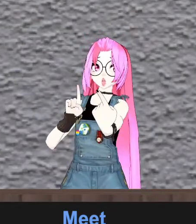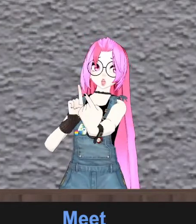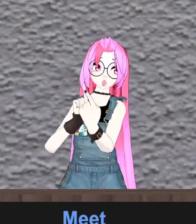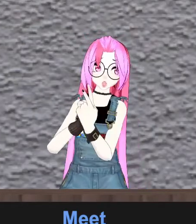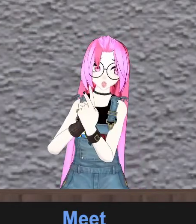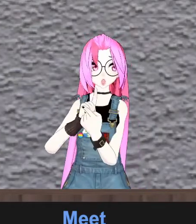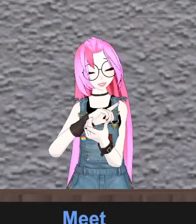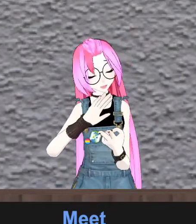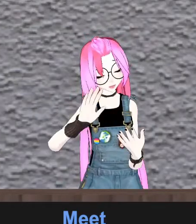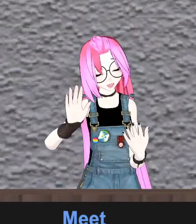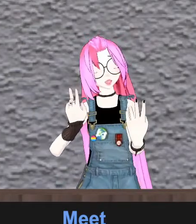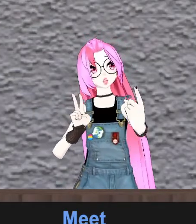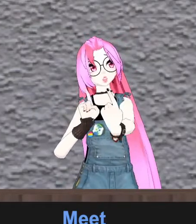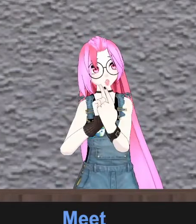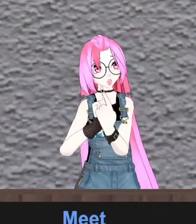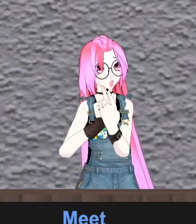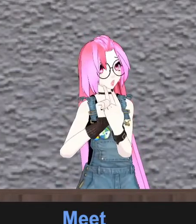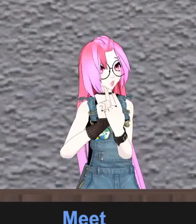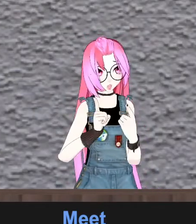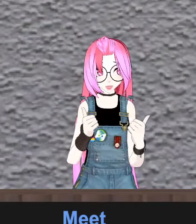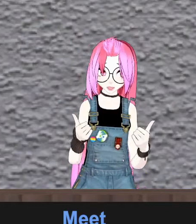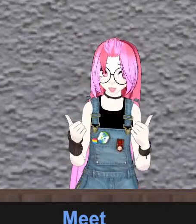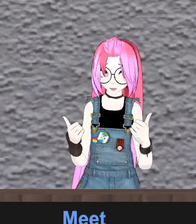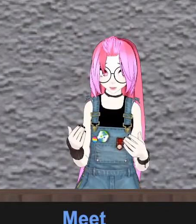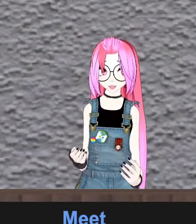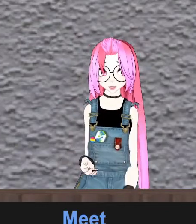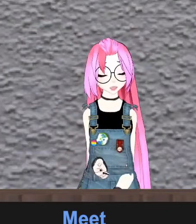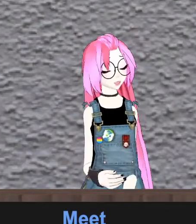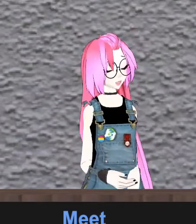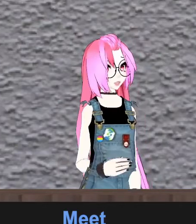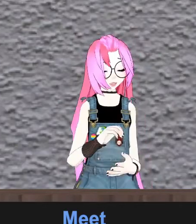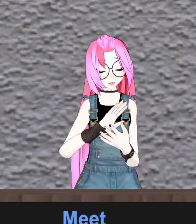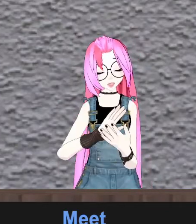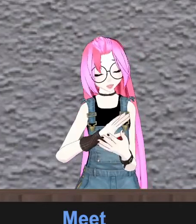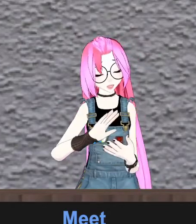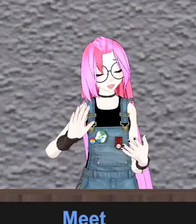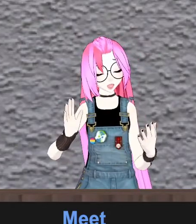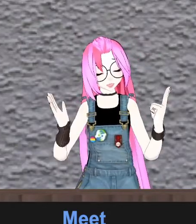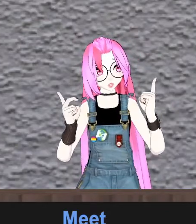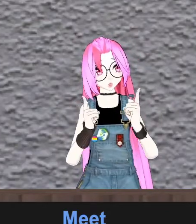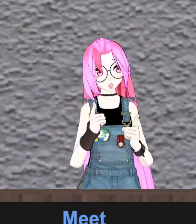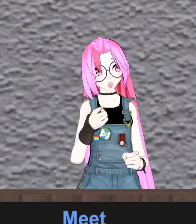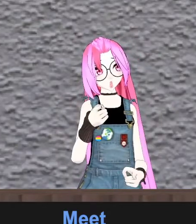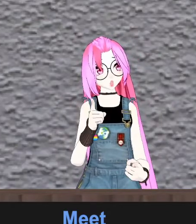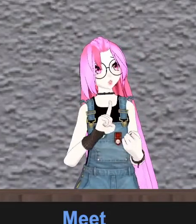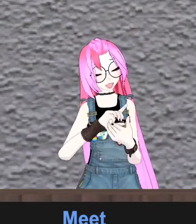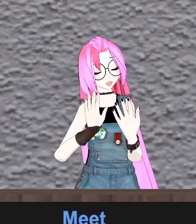directional meeting. Say nice to meet you. And that's also correct. So you could say either nice to meet you or nice to